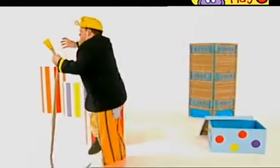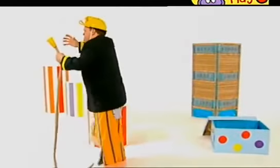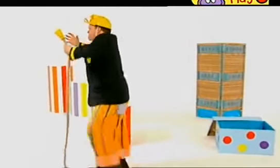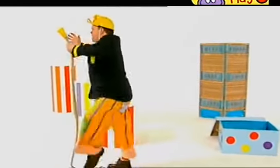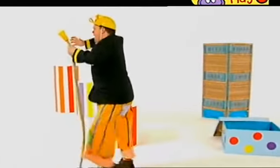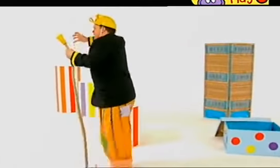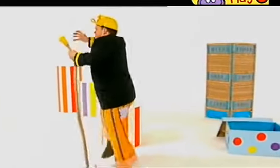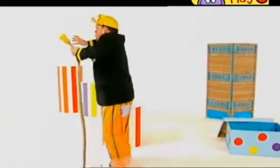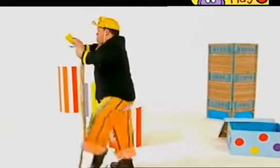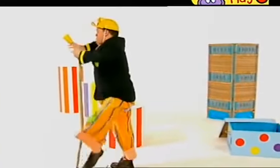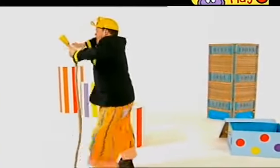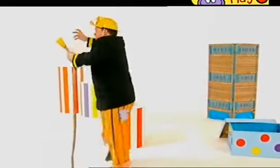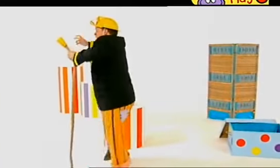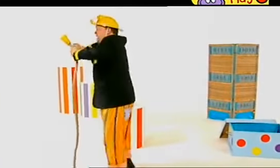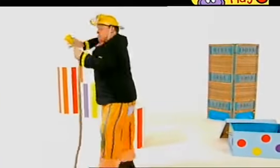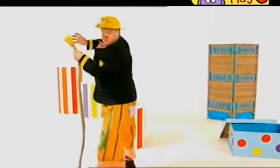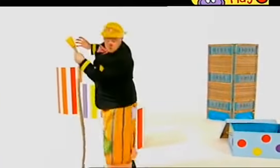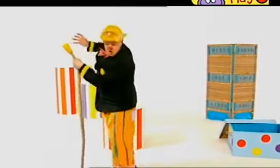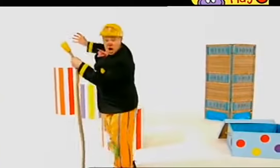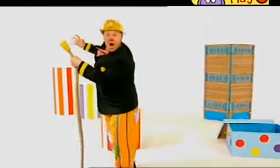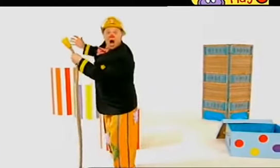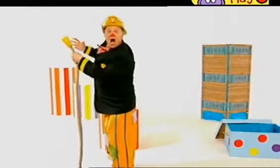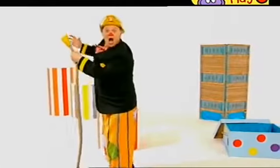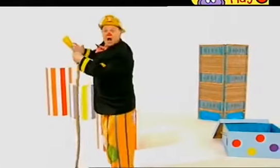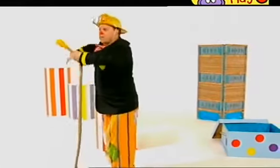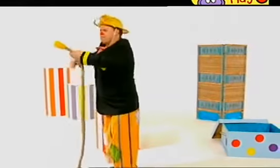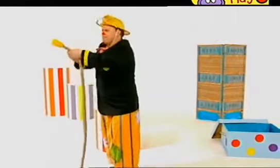Oh, Mr. Tumble is climbing a ladder.